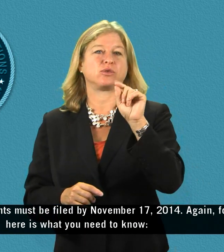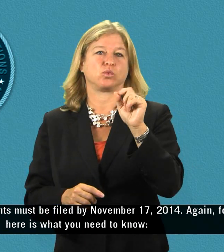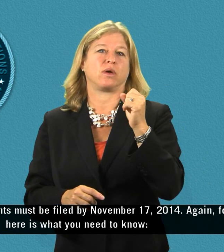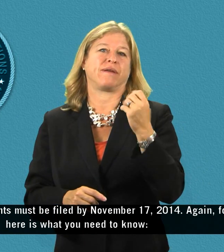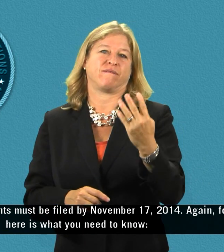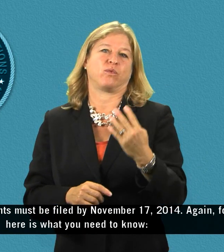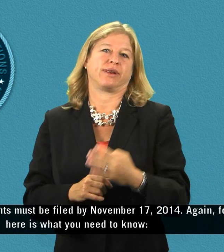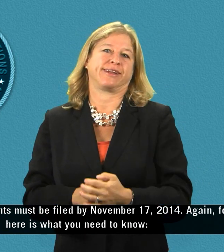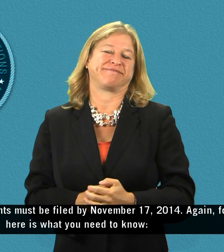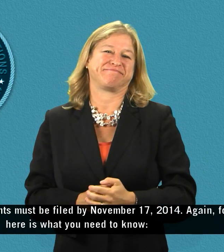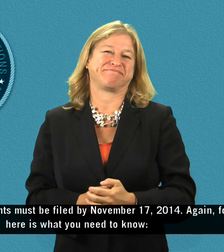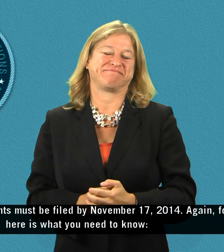2014.